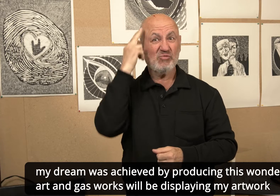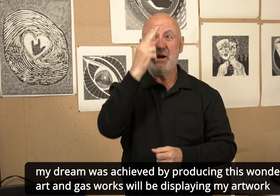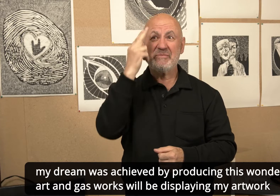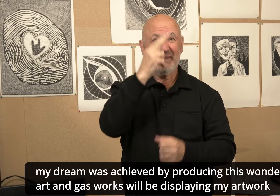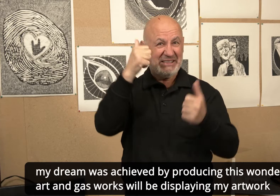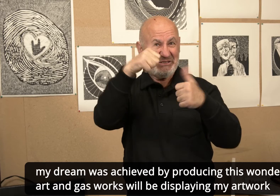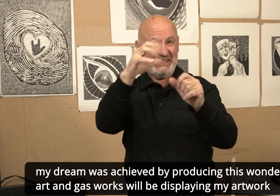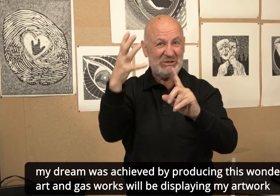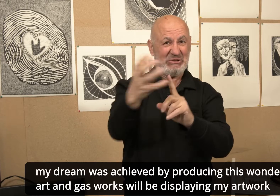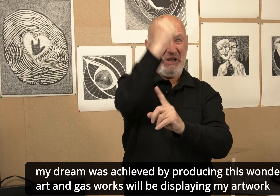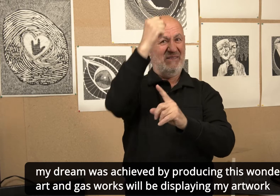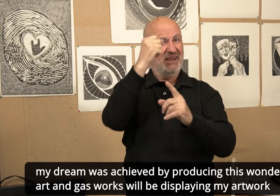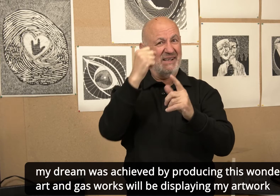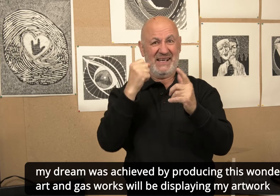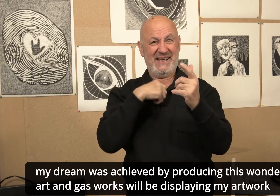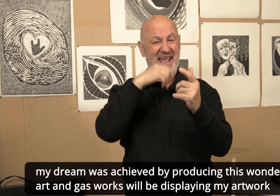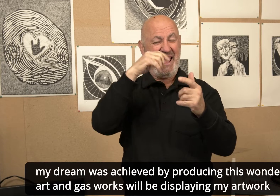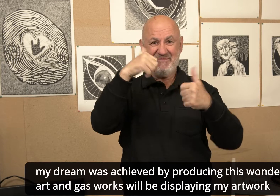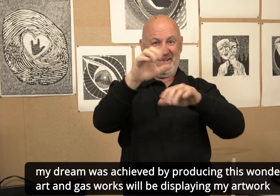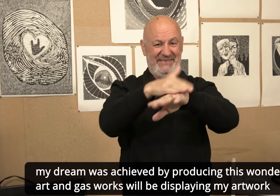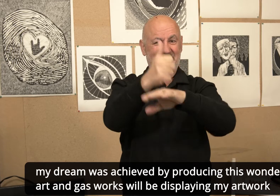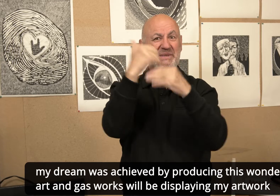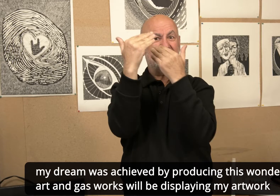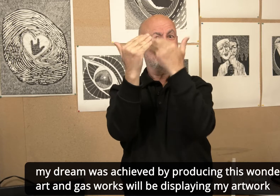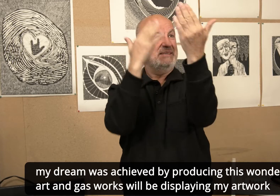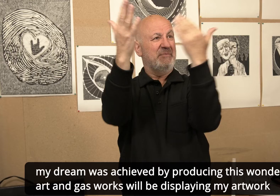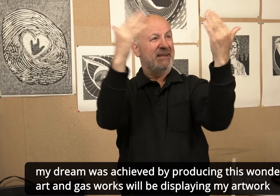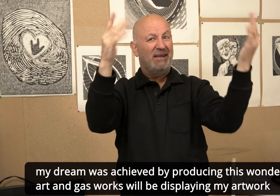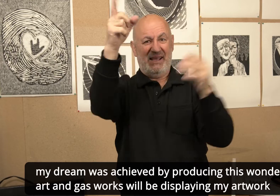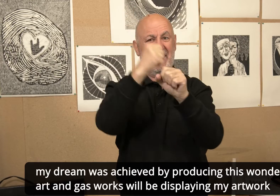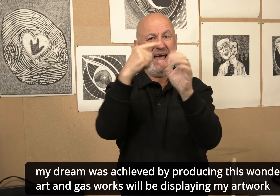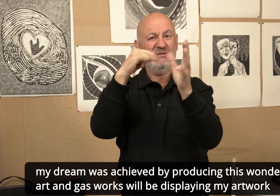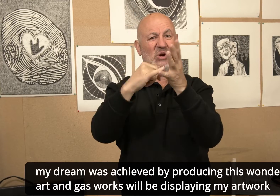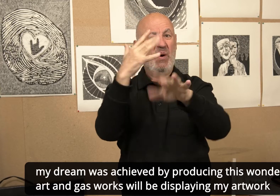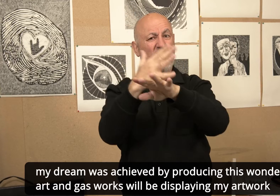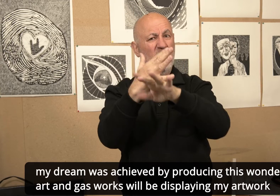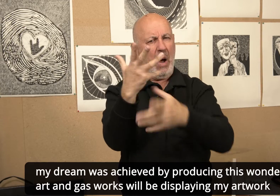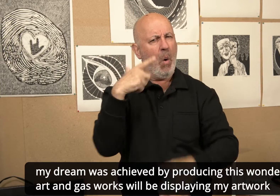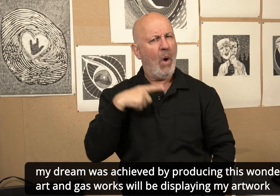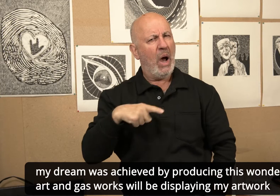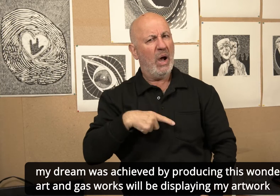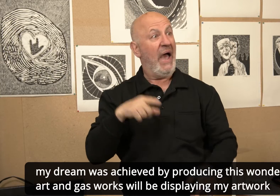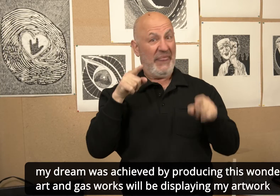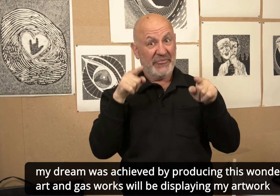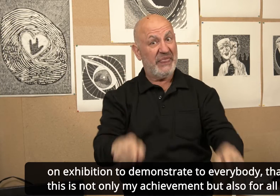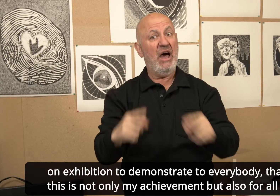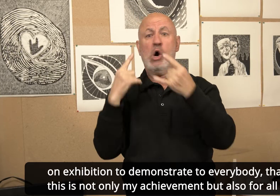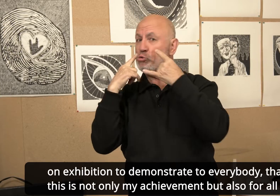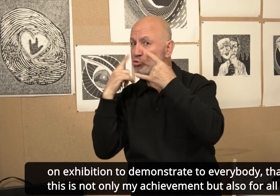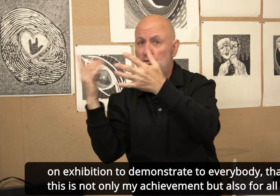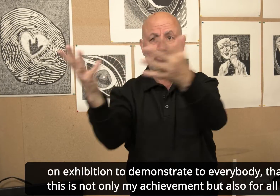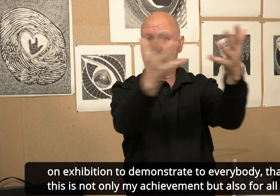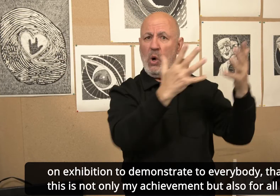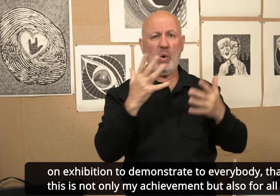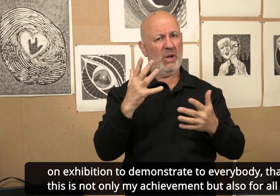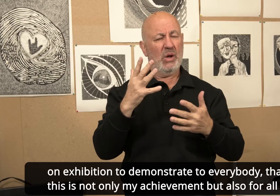As you can see, my dream was achieved by producing this wonderful art, and Gasworks will be displaying my